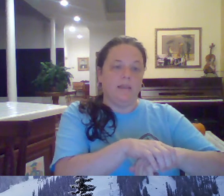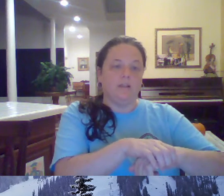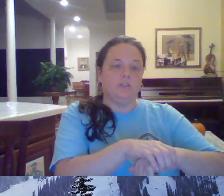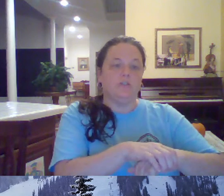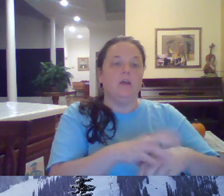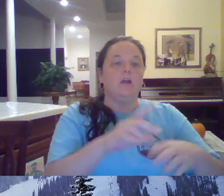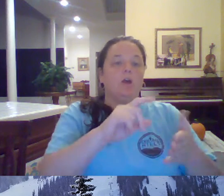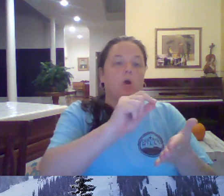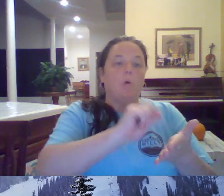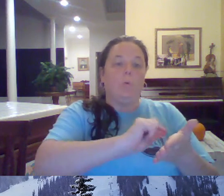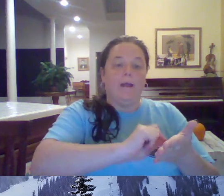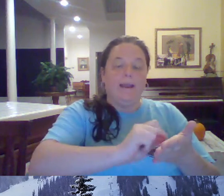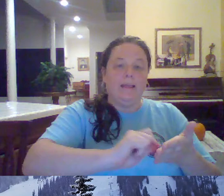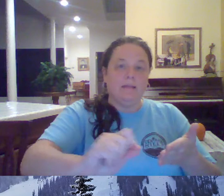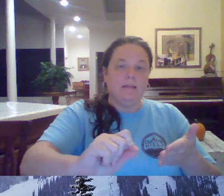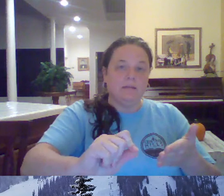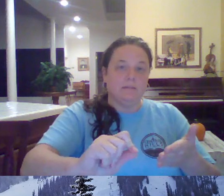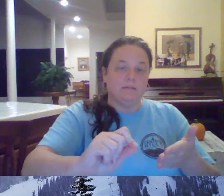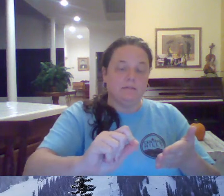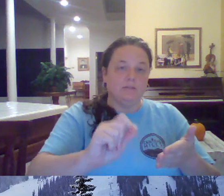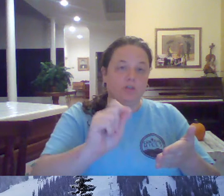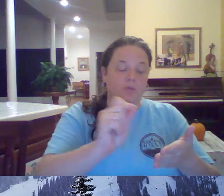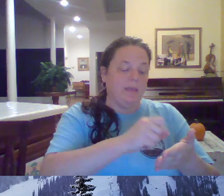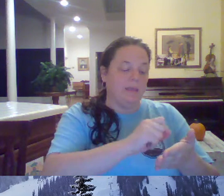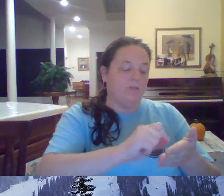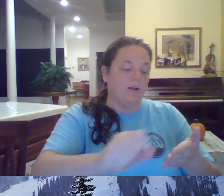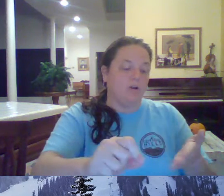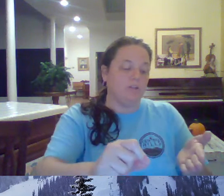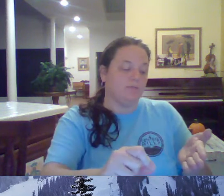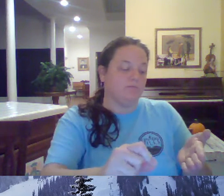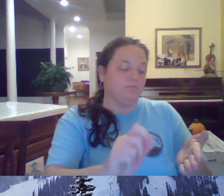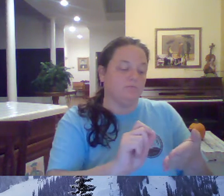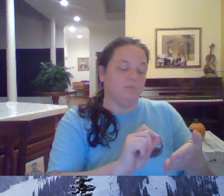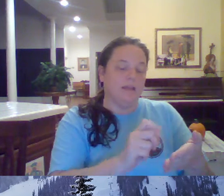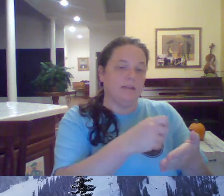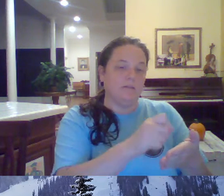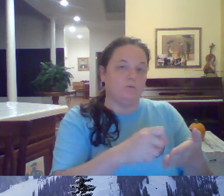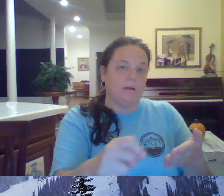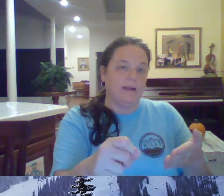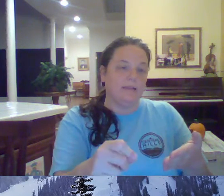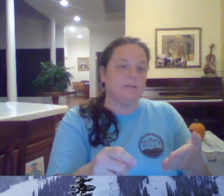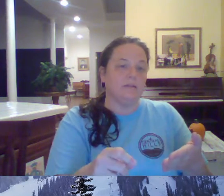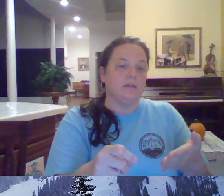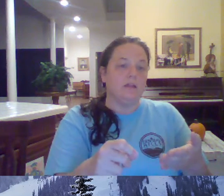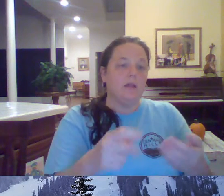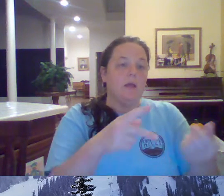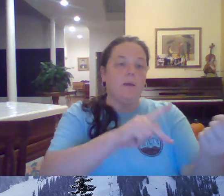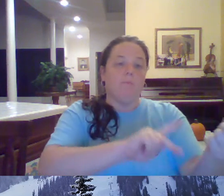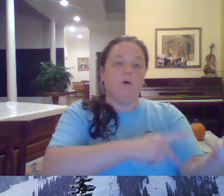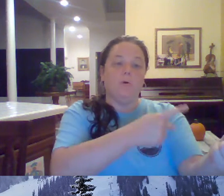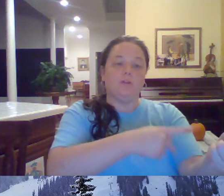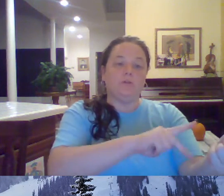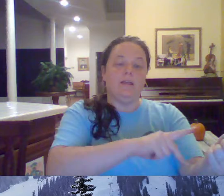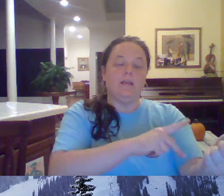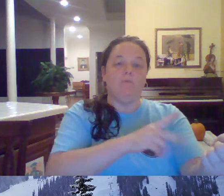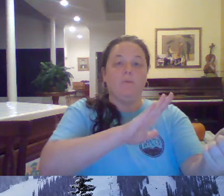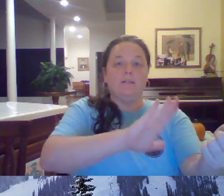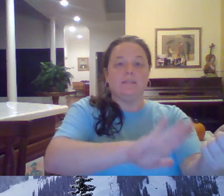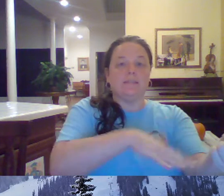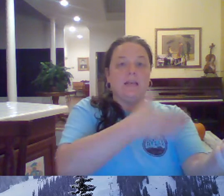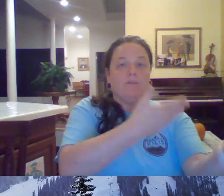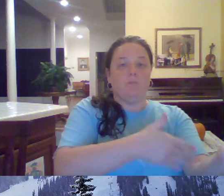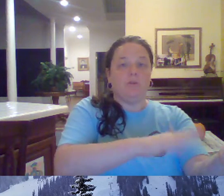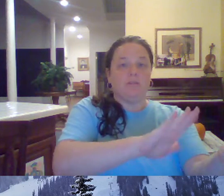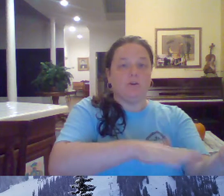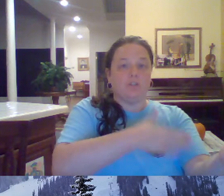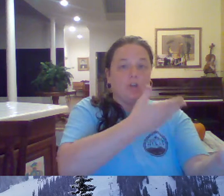before. English. Writing. Use your pen and write across your hand. Writing. Poetry. Remember, this